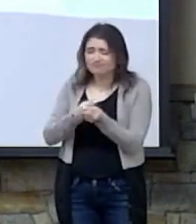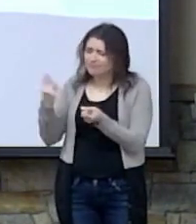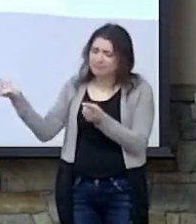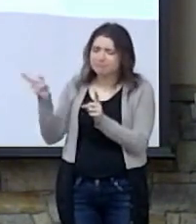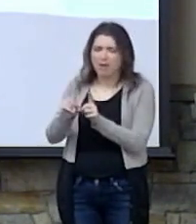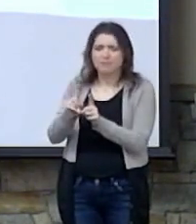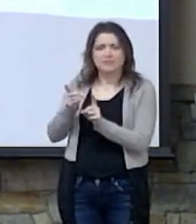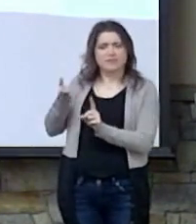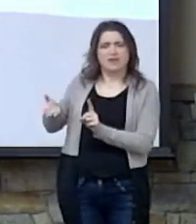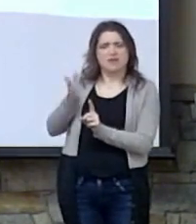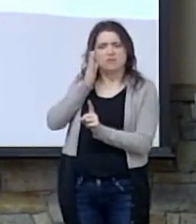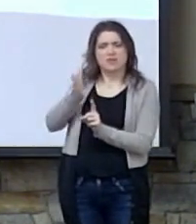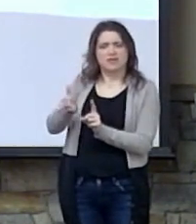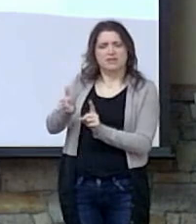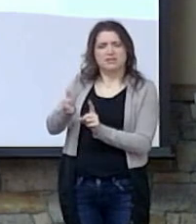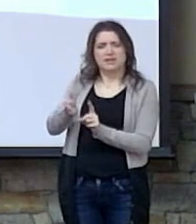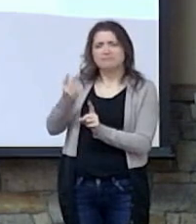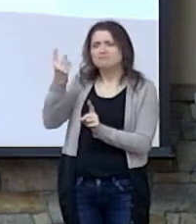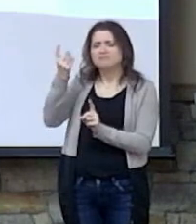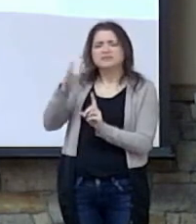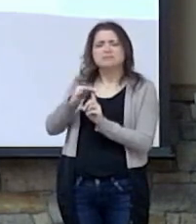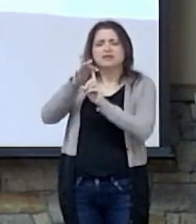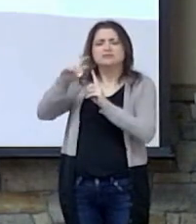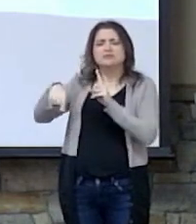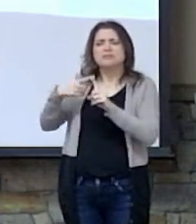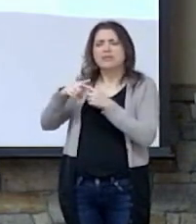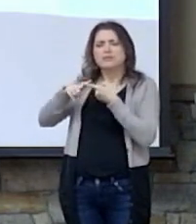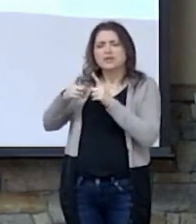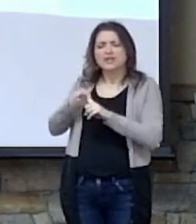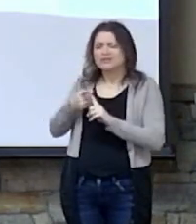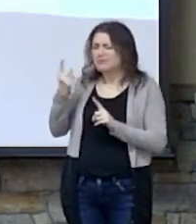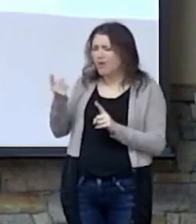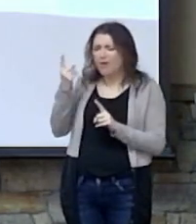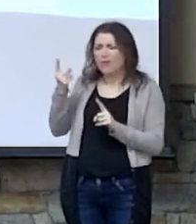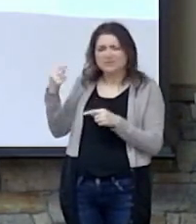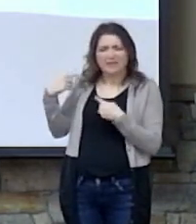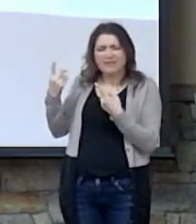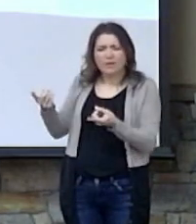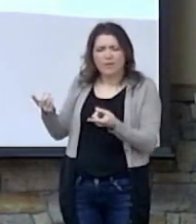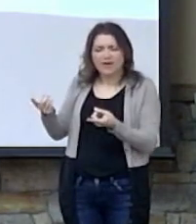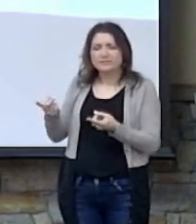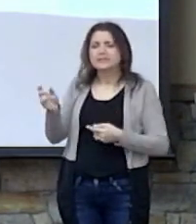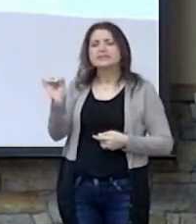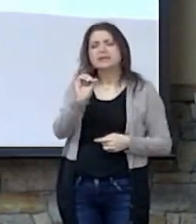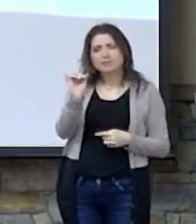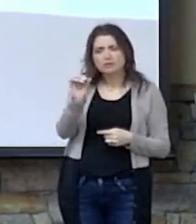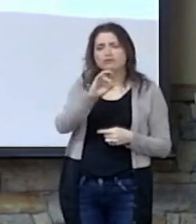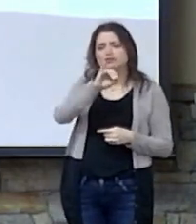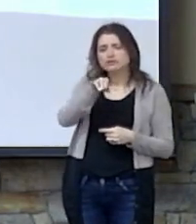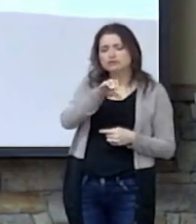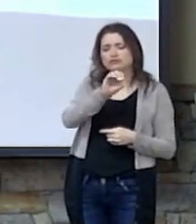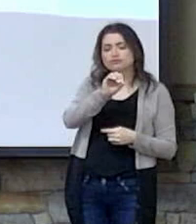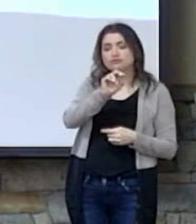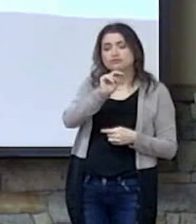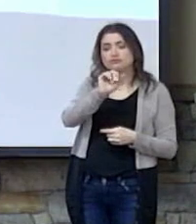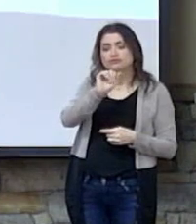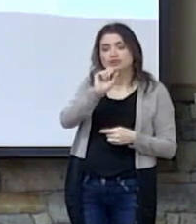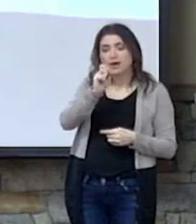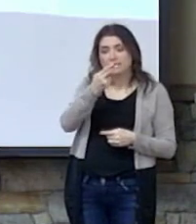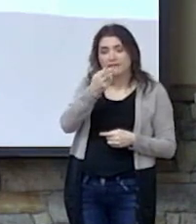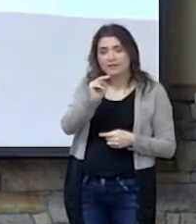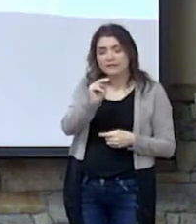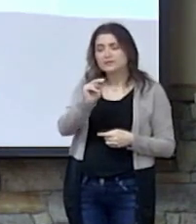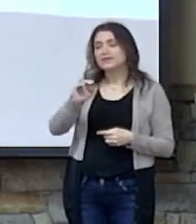our relationship, and it's kind of always been that way. There was something special about Jonathan and David in their relationship. And